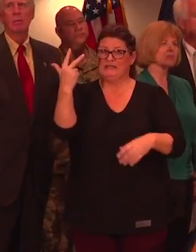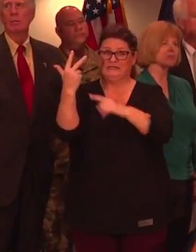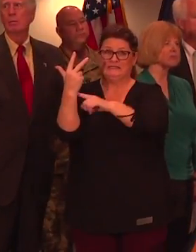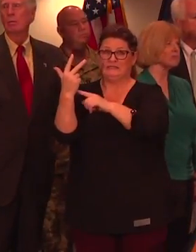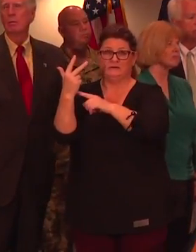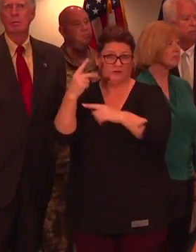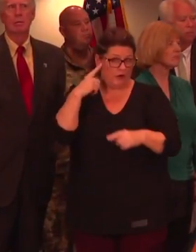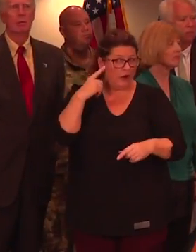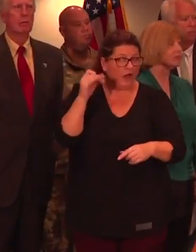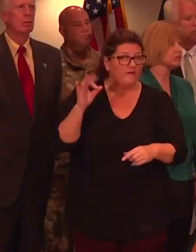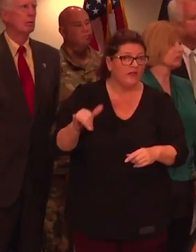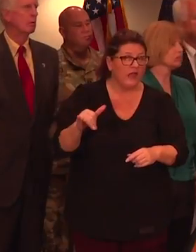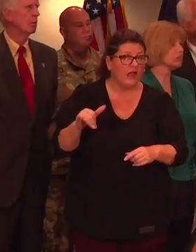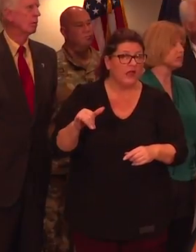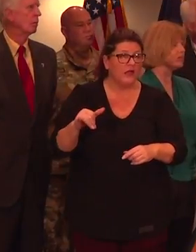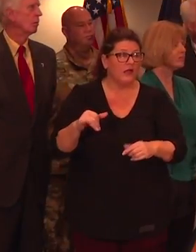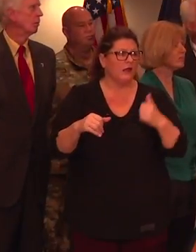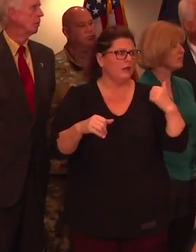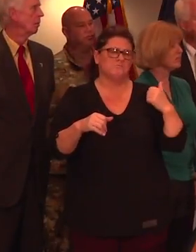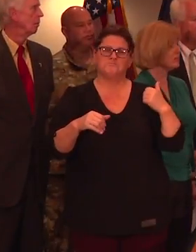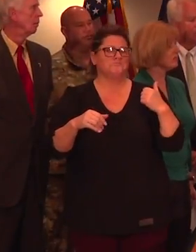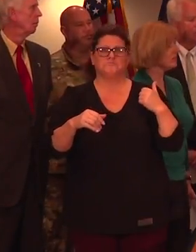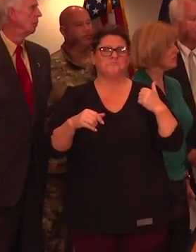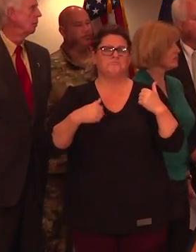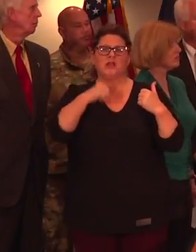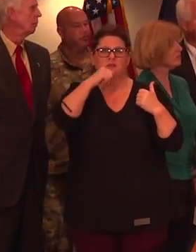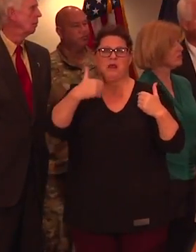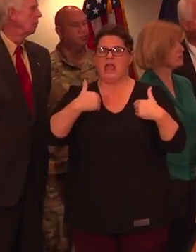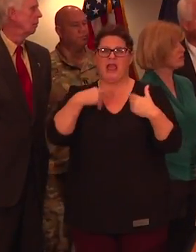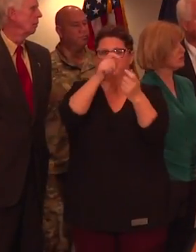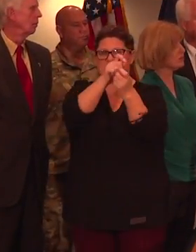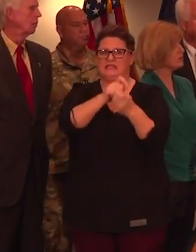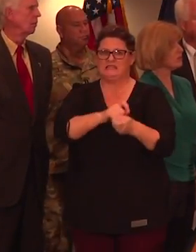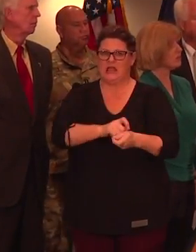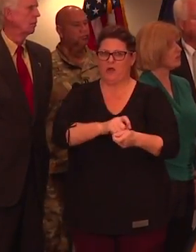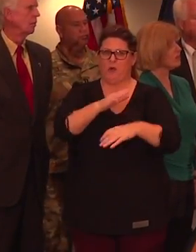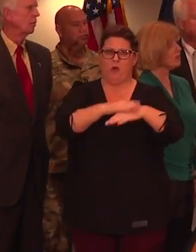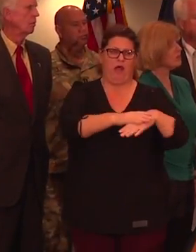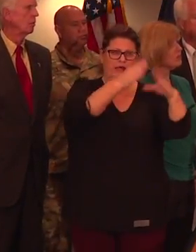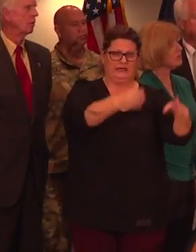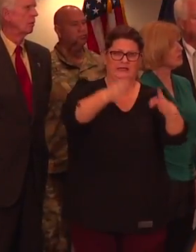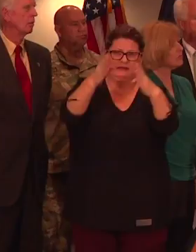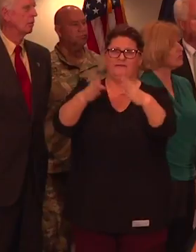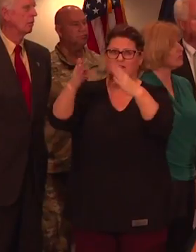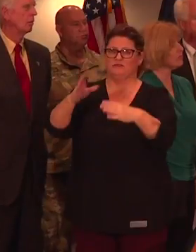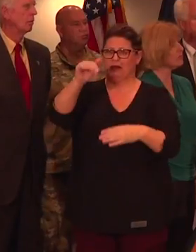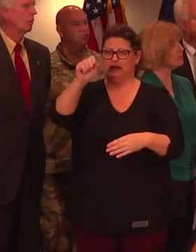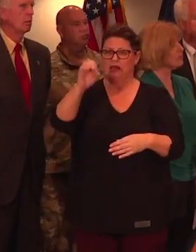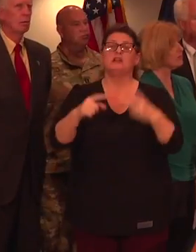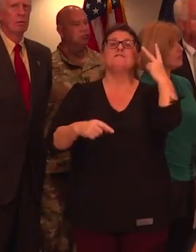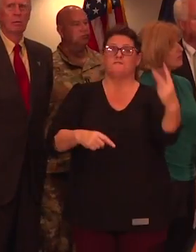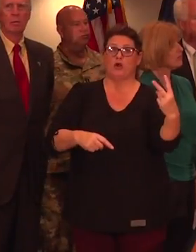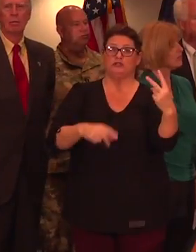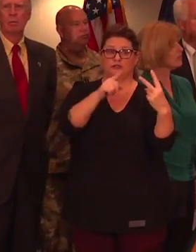Any spread in that nursing home? So I do not have details to report on each individual case, but we do know that the first two cases